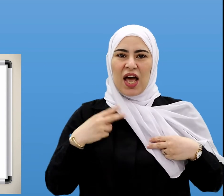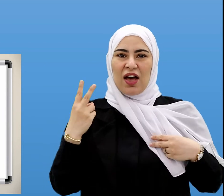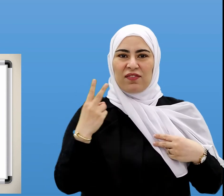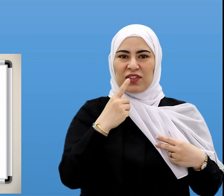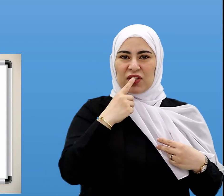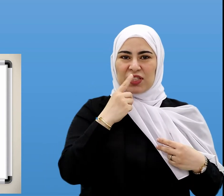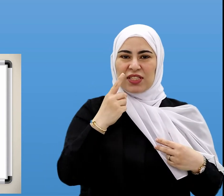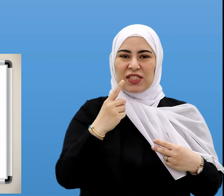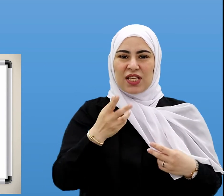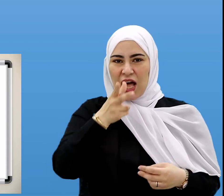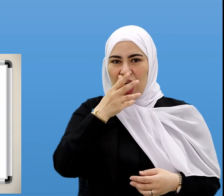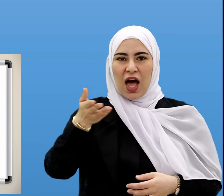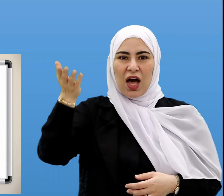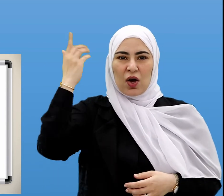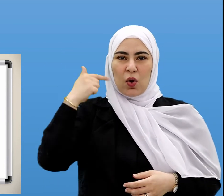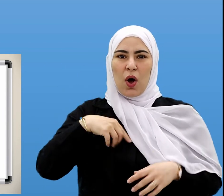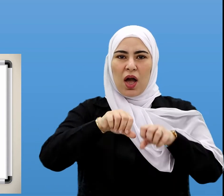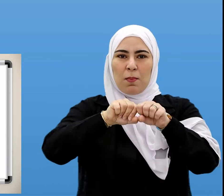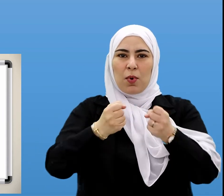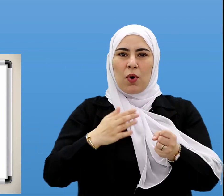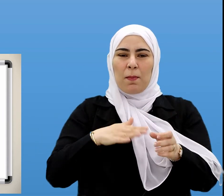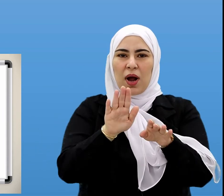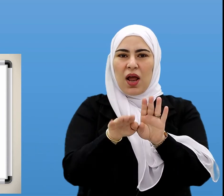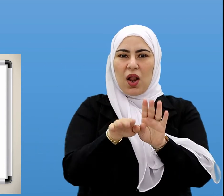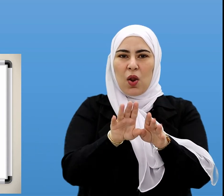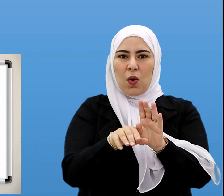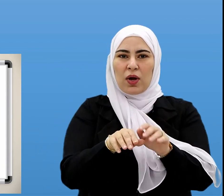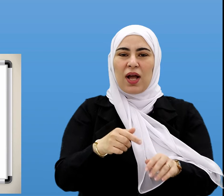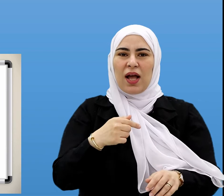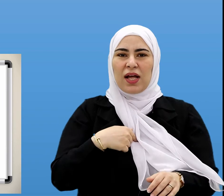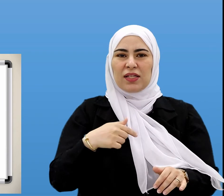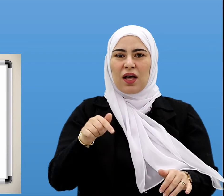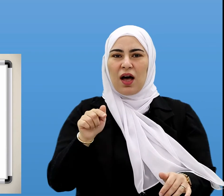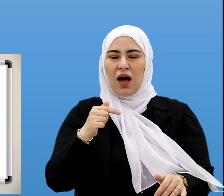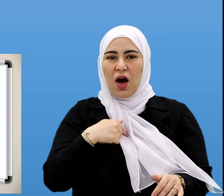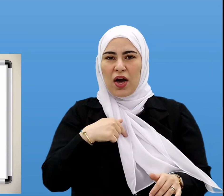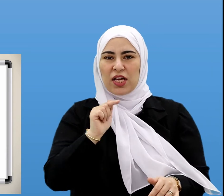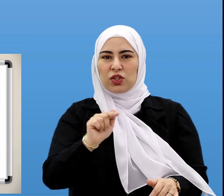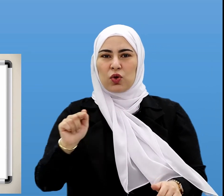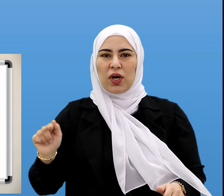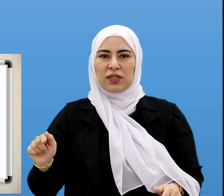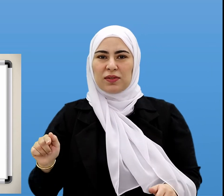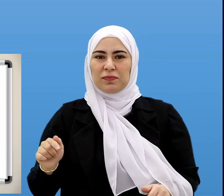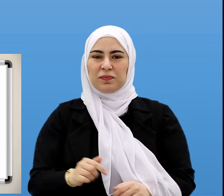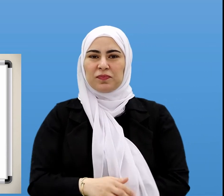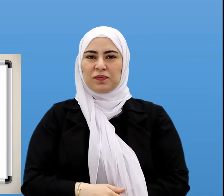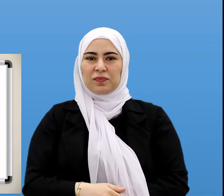can't or couldn't ride for 6 months. Before you answer, try to figure out the tense